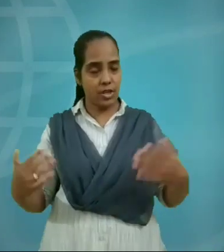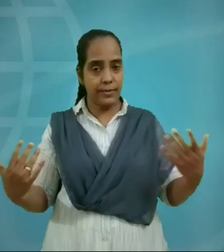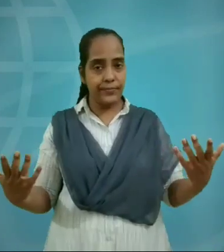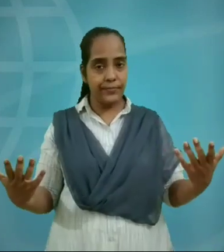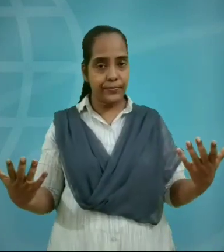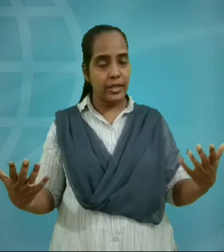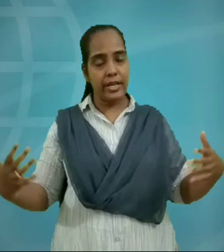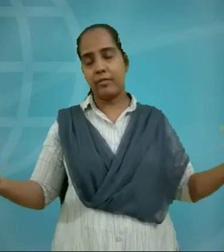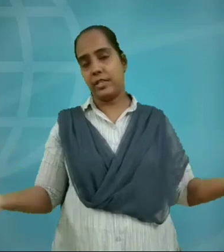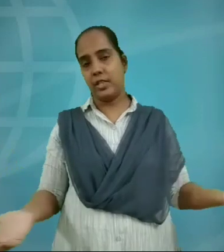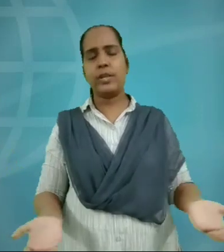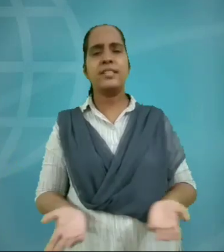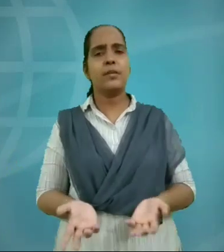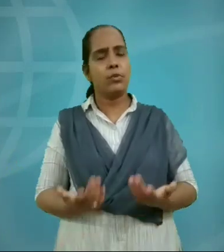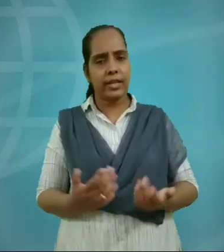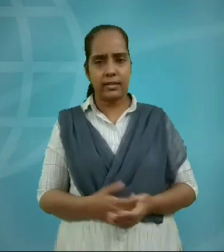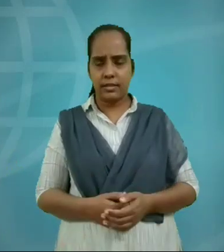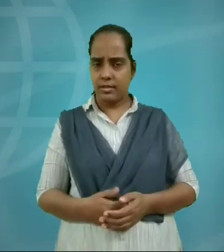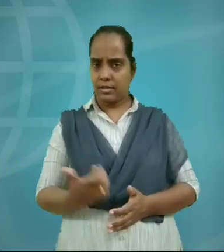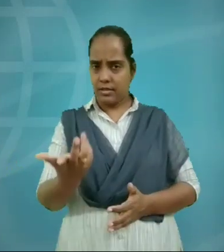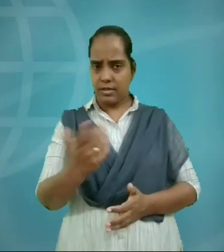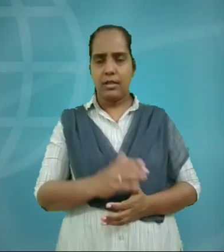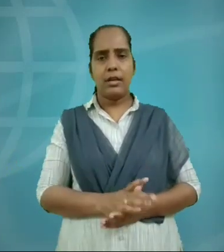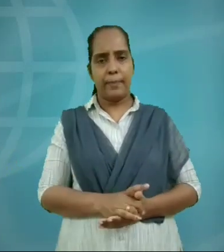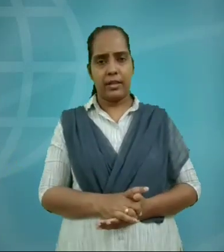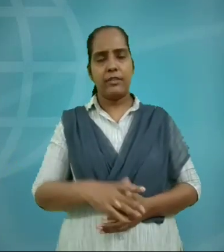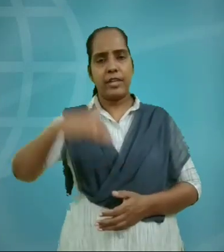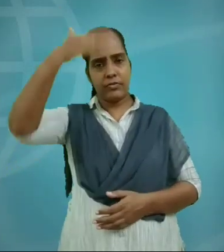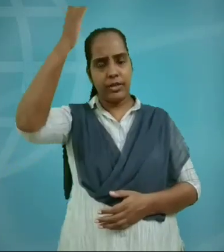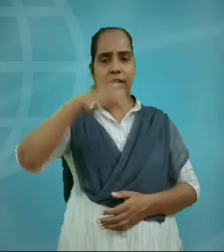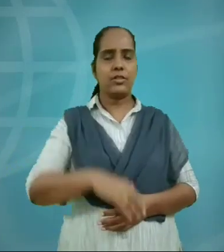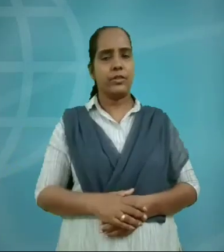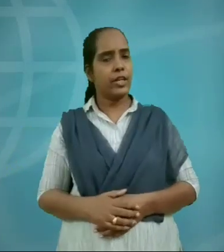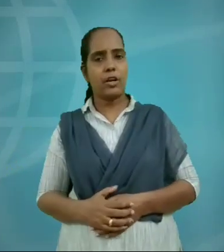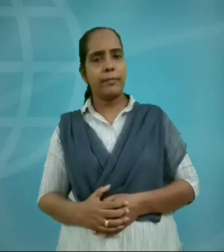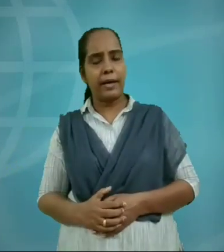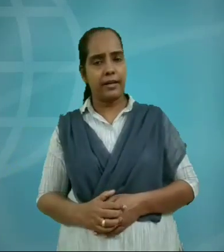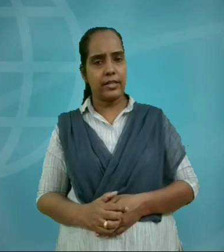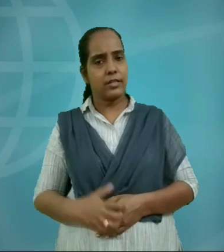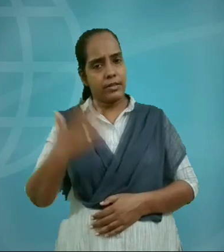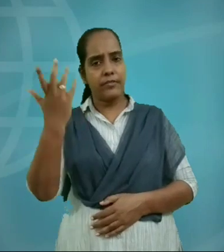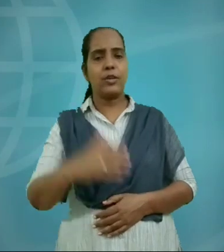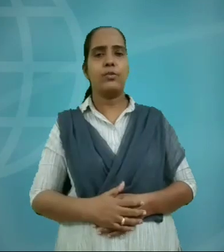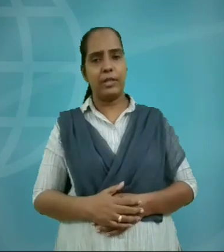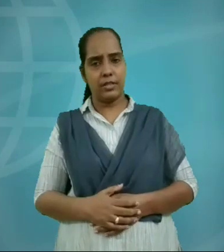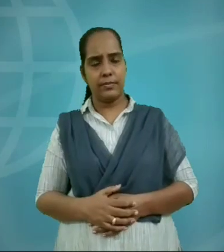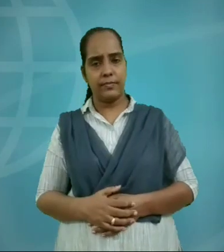are never meeting. You can take more than a pair. If there are three lines also, you can call them parallel lines if they don't meet.